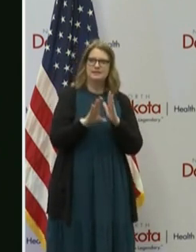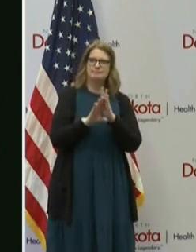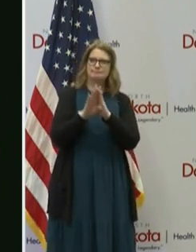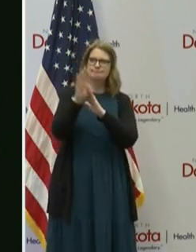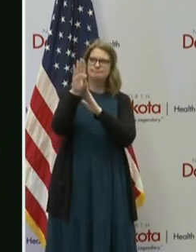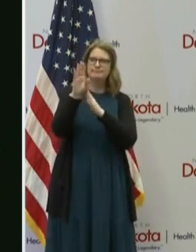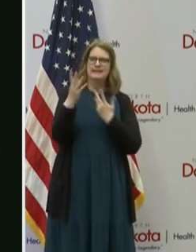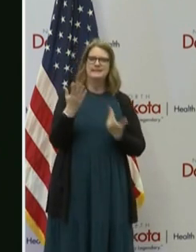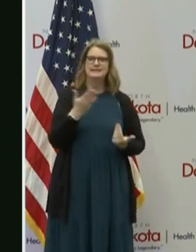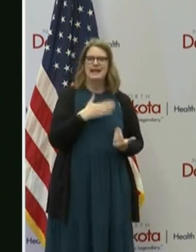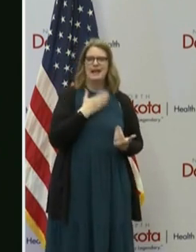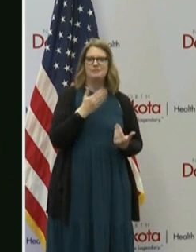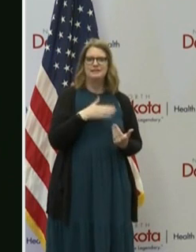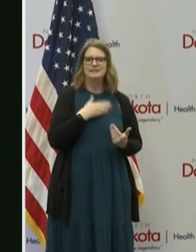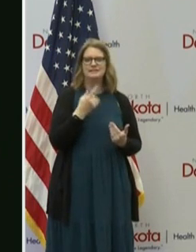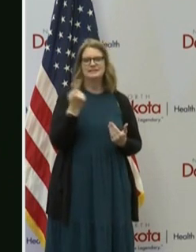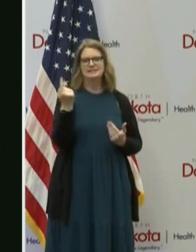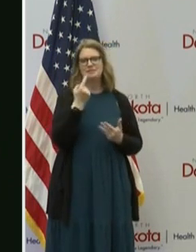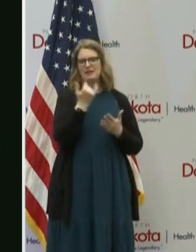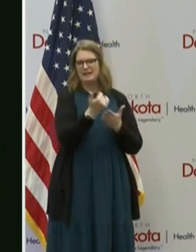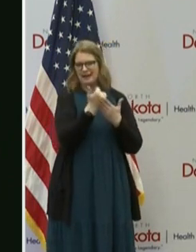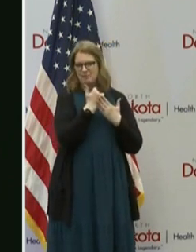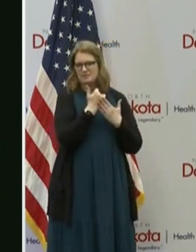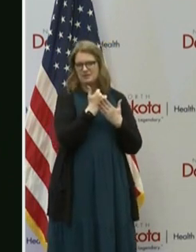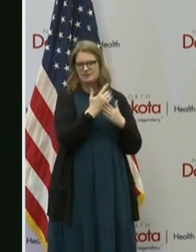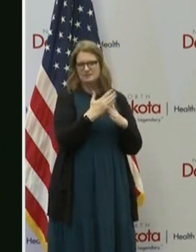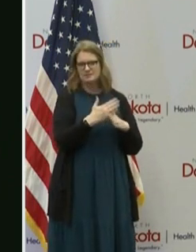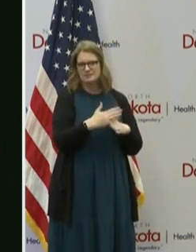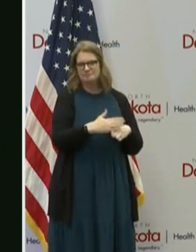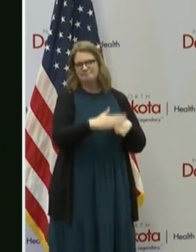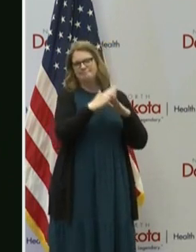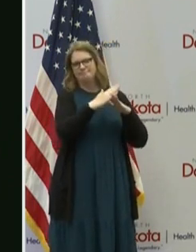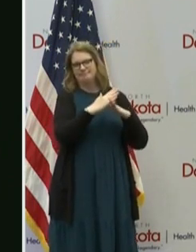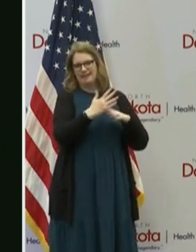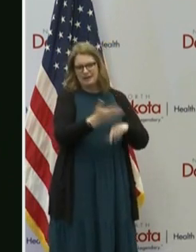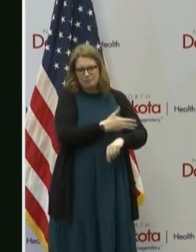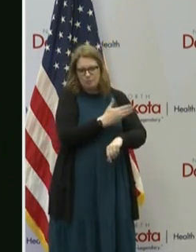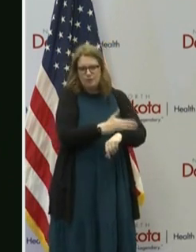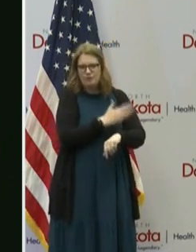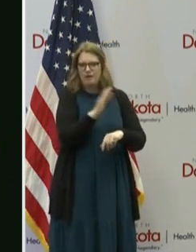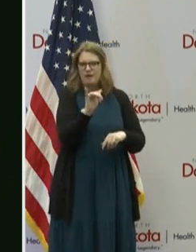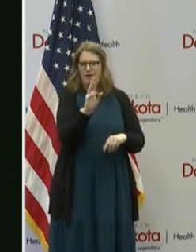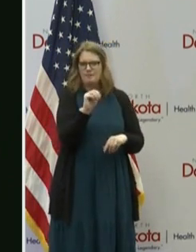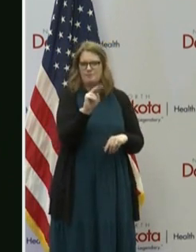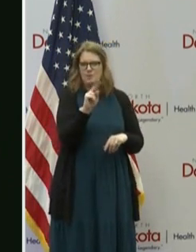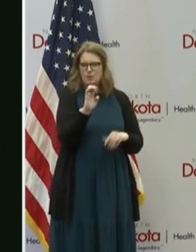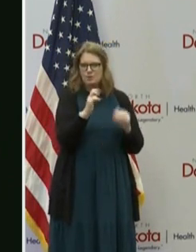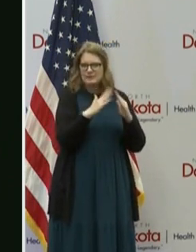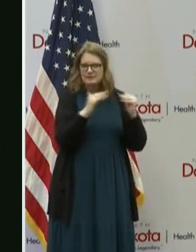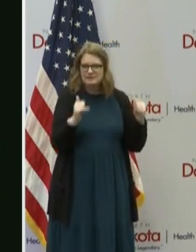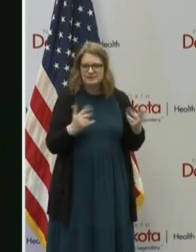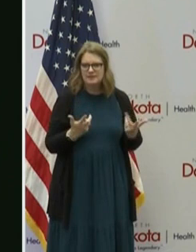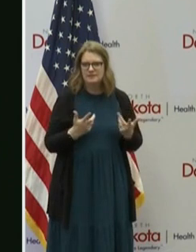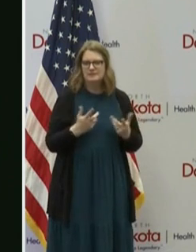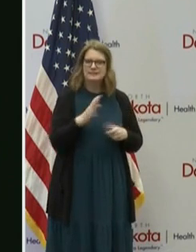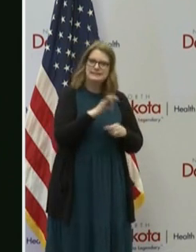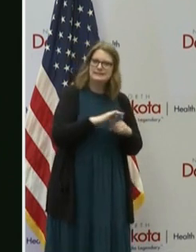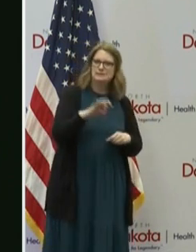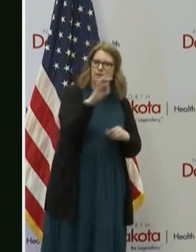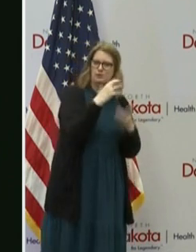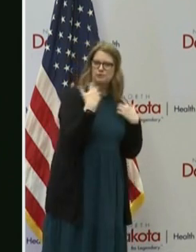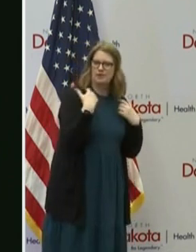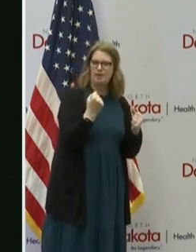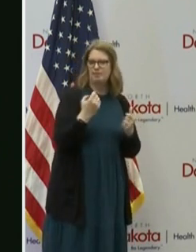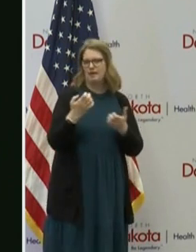because happiness is something that helps us fight off, improve our immune system. And so there's a great tie between spiritual health